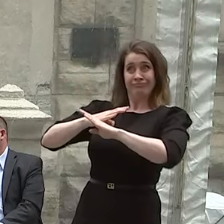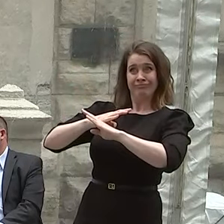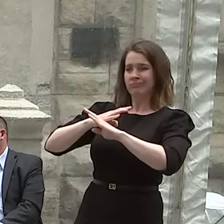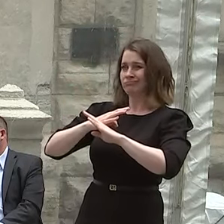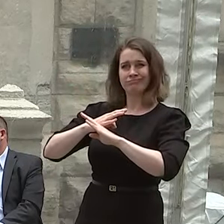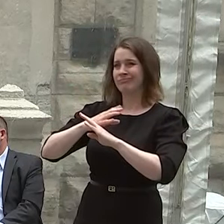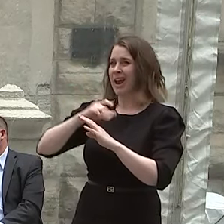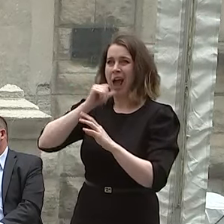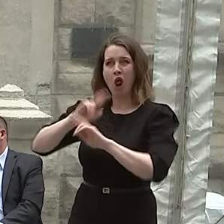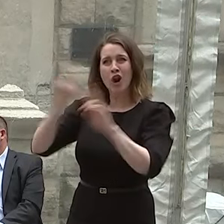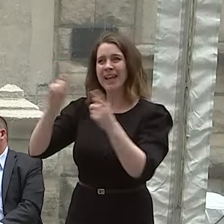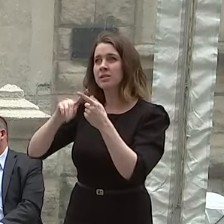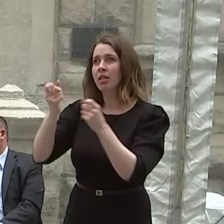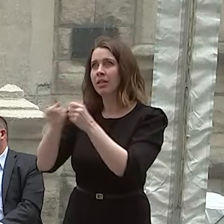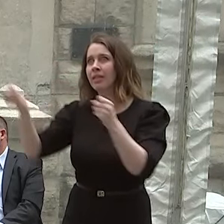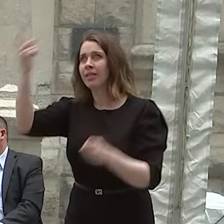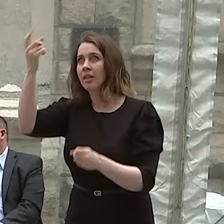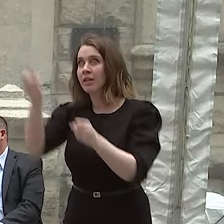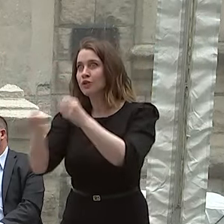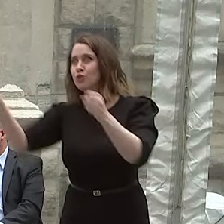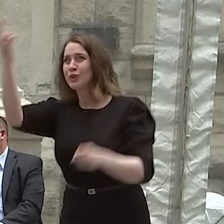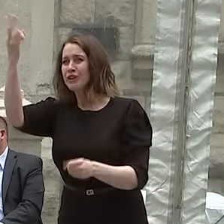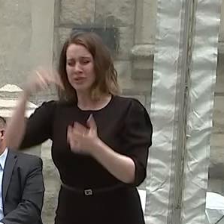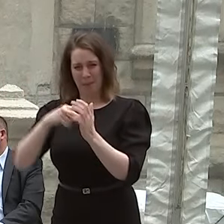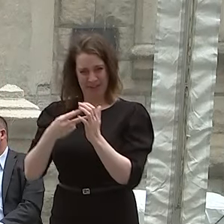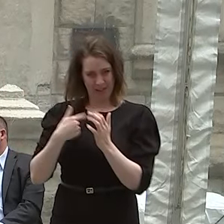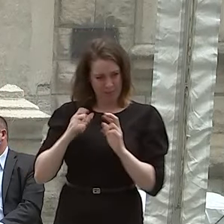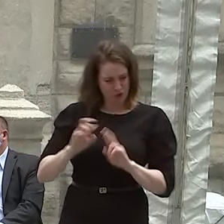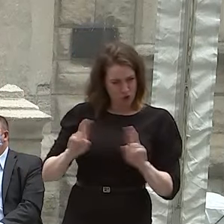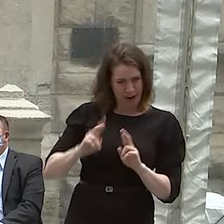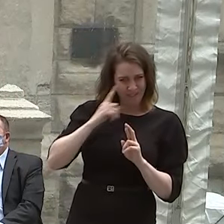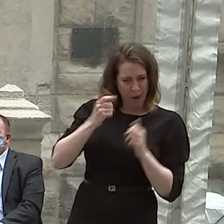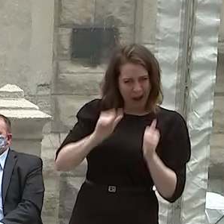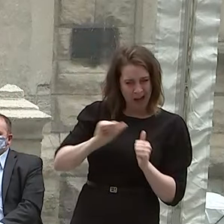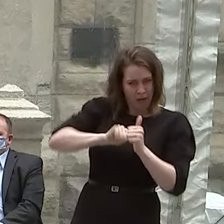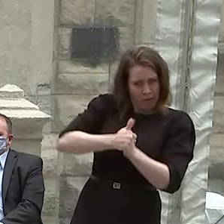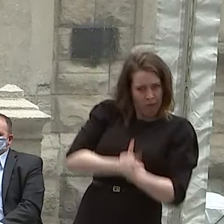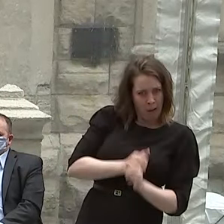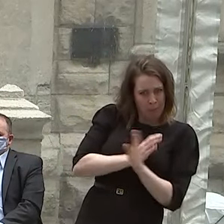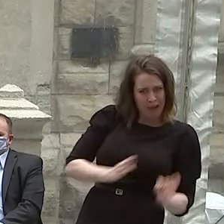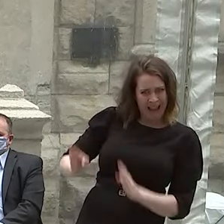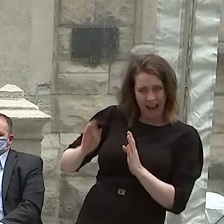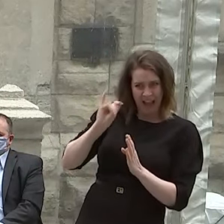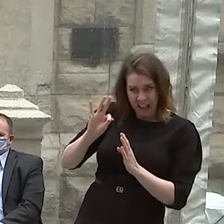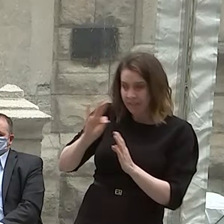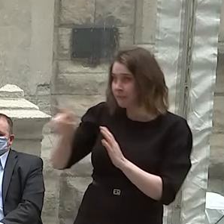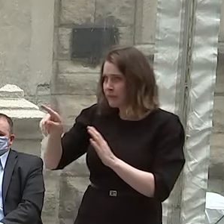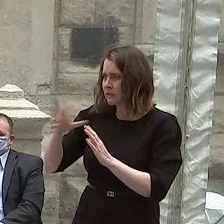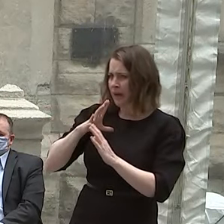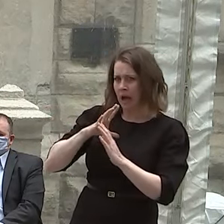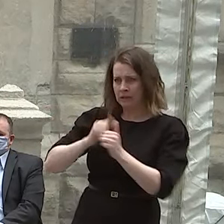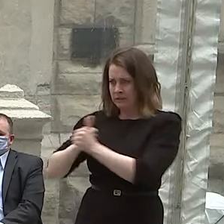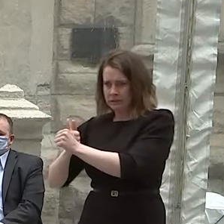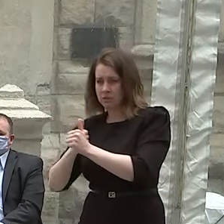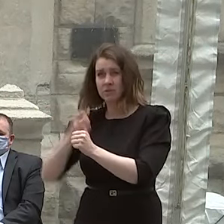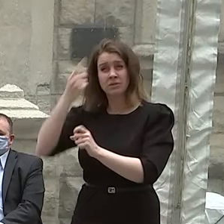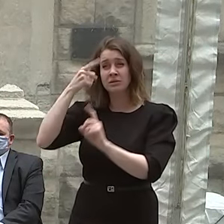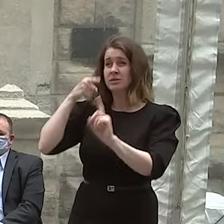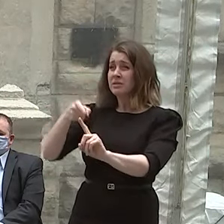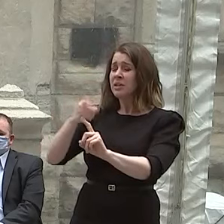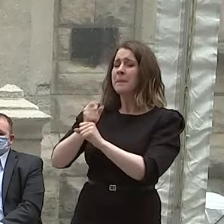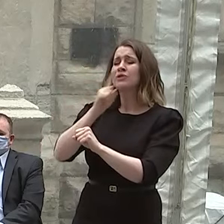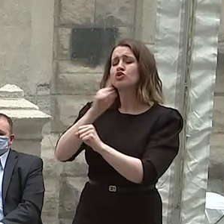be prepared for a lot of different contingencies, including a worst case contingency. We want to make sure that our children learn. I'm